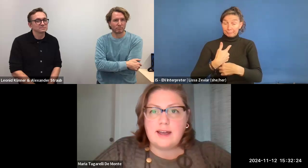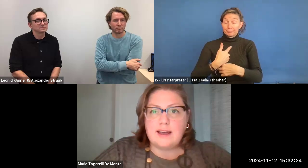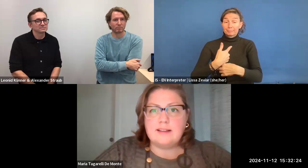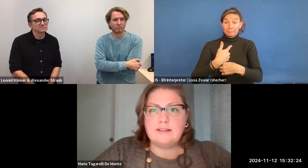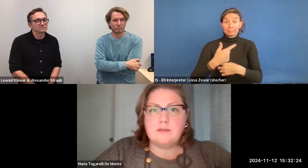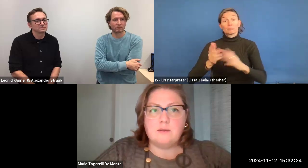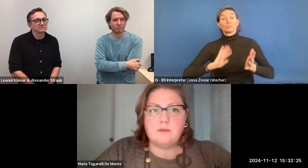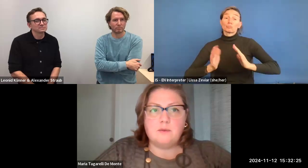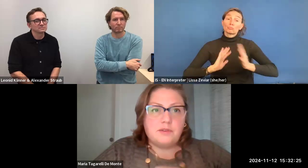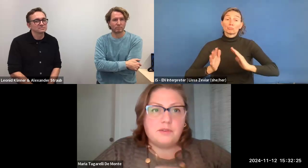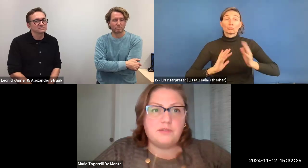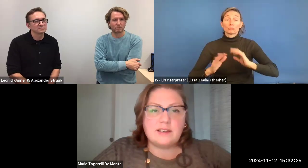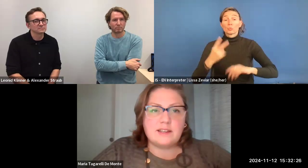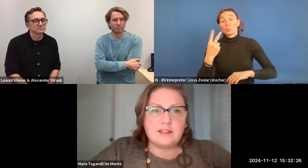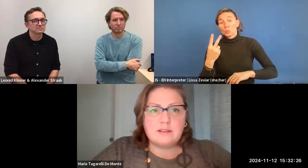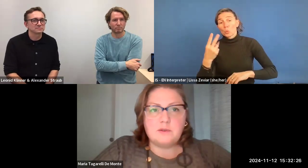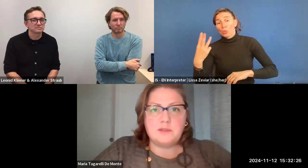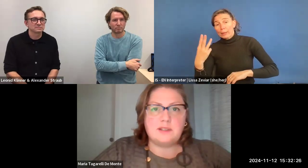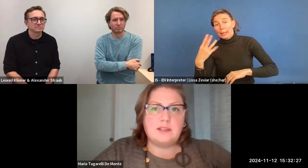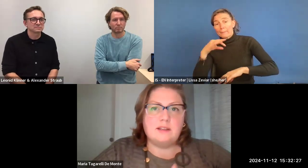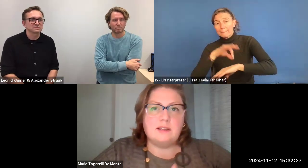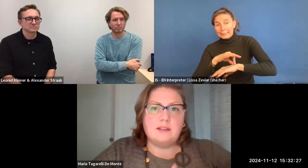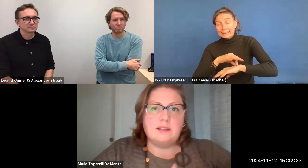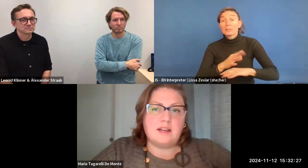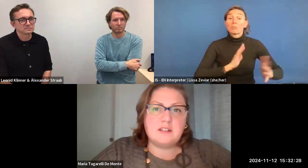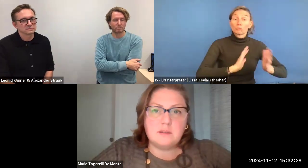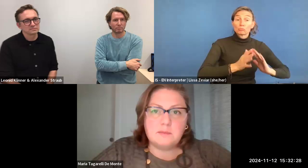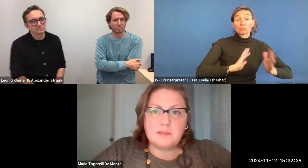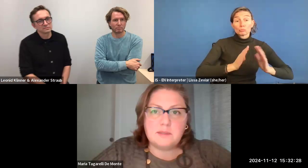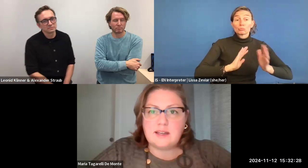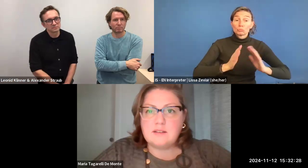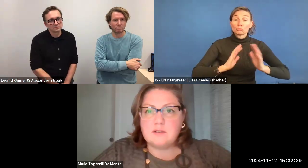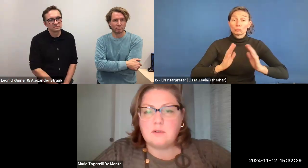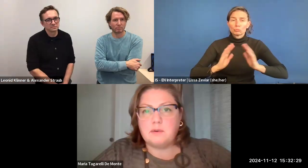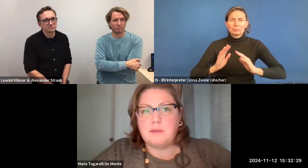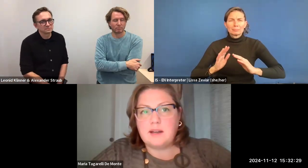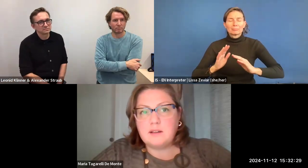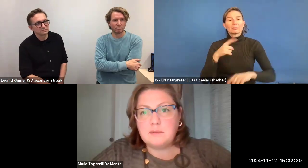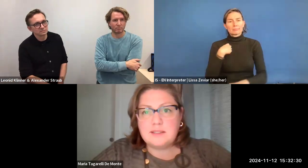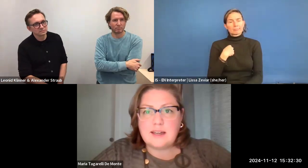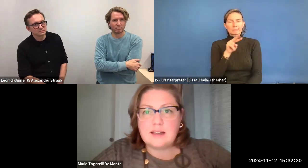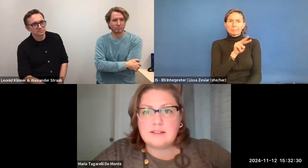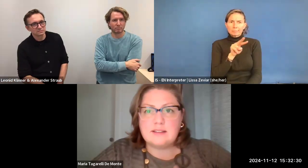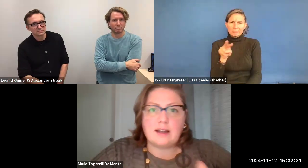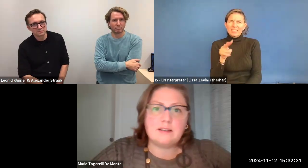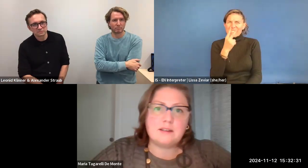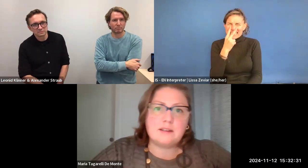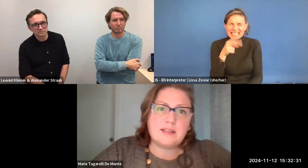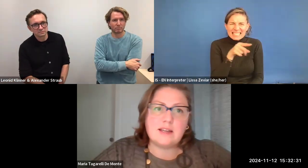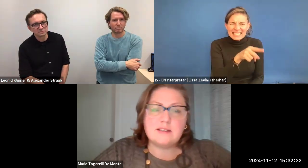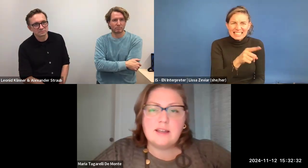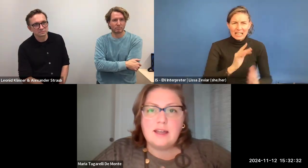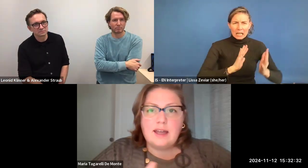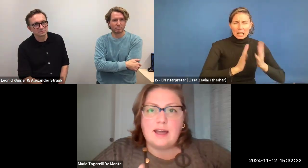long, and while revising it, you see that there are lexical mistakes or grammatical mistakes,